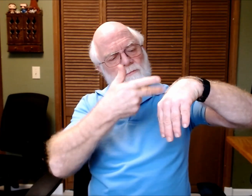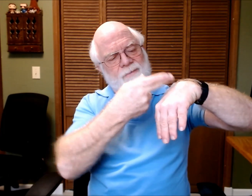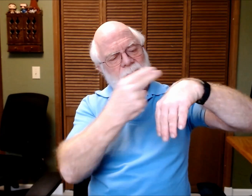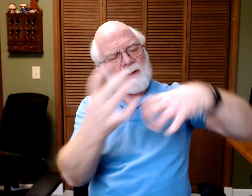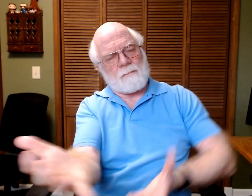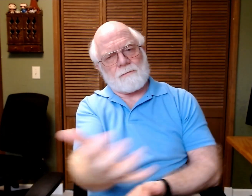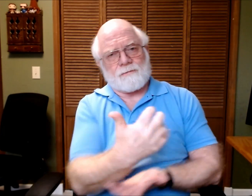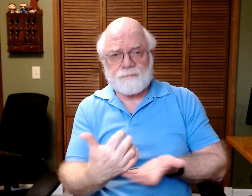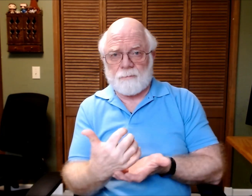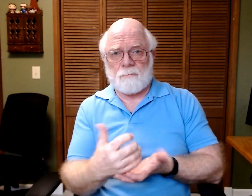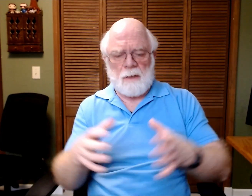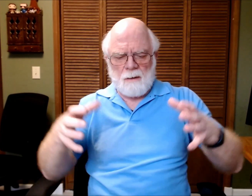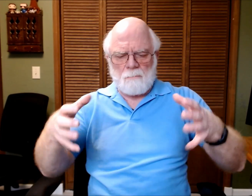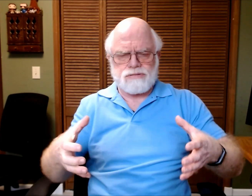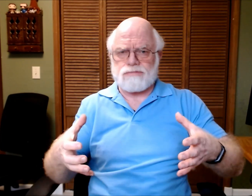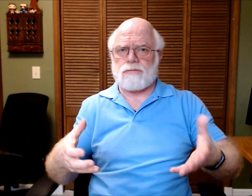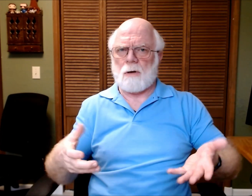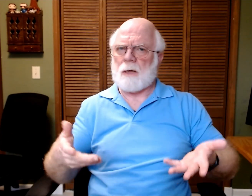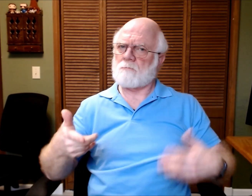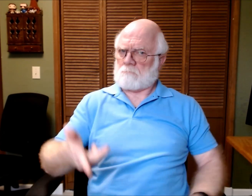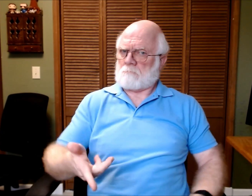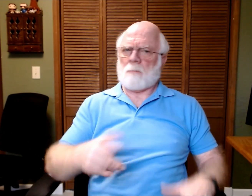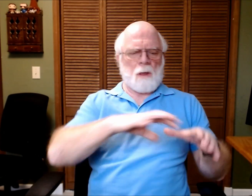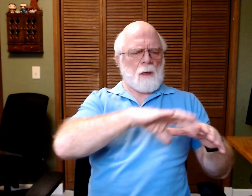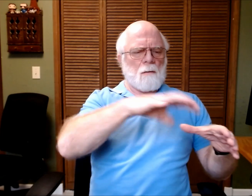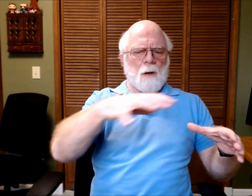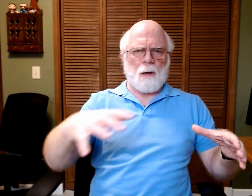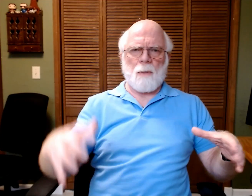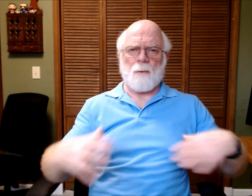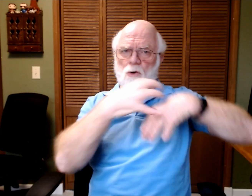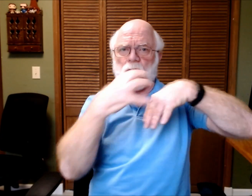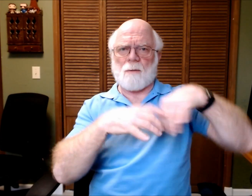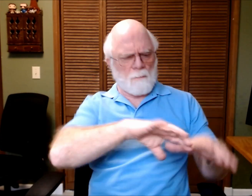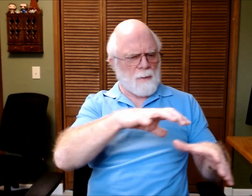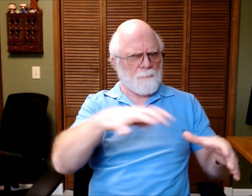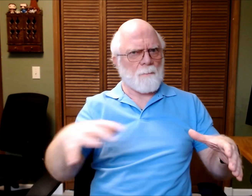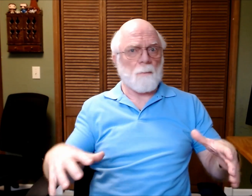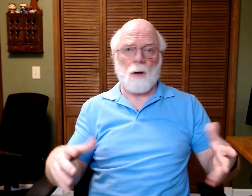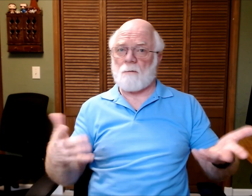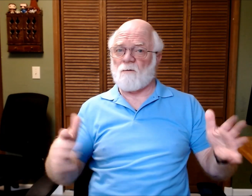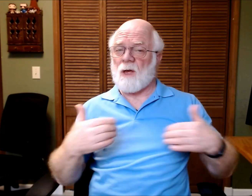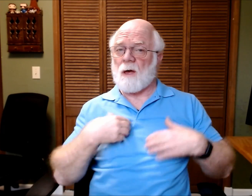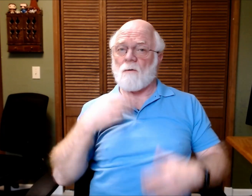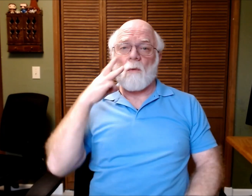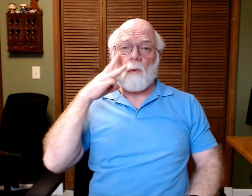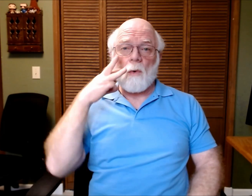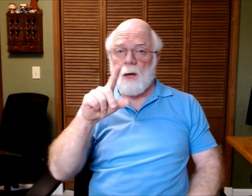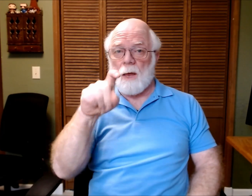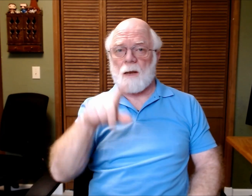So you cut those off, you harvest them, you got a pile of grapes. Is that pile, is that wine?